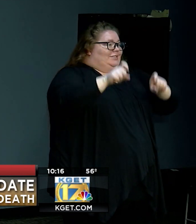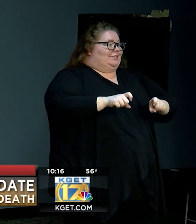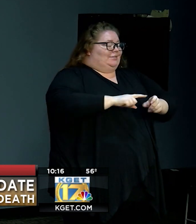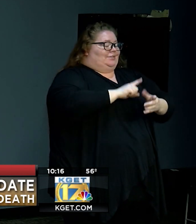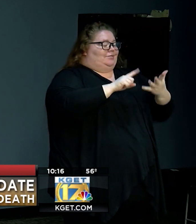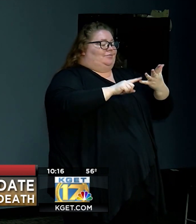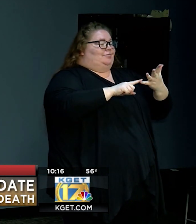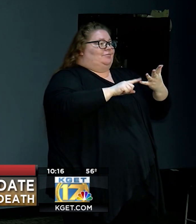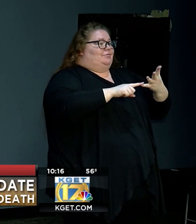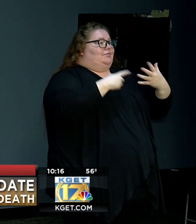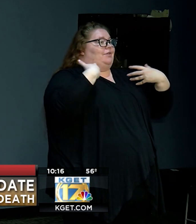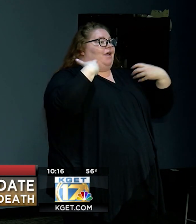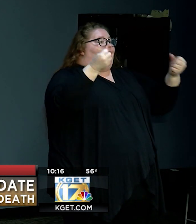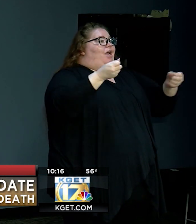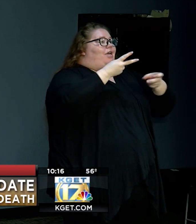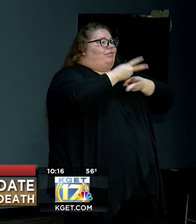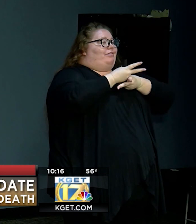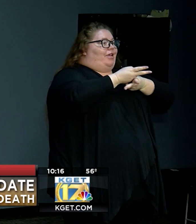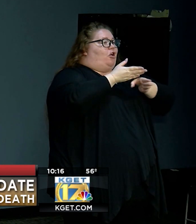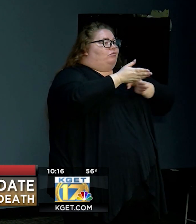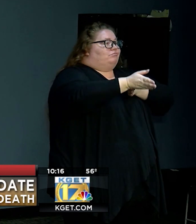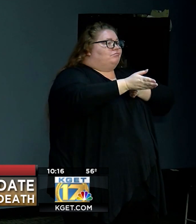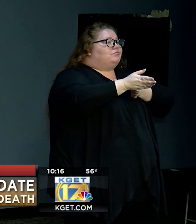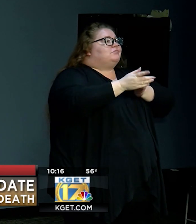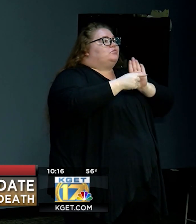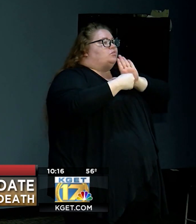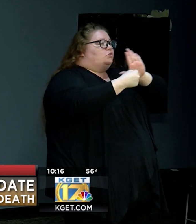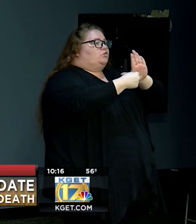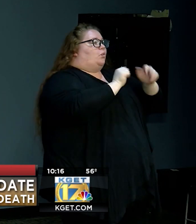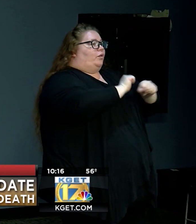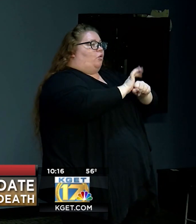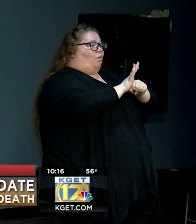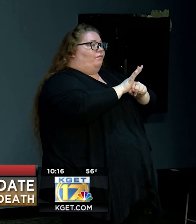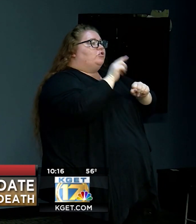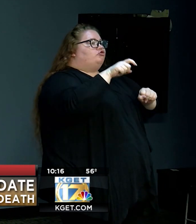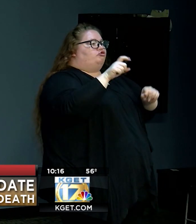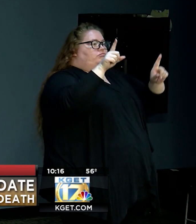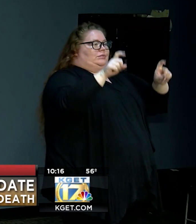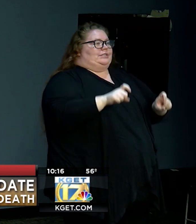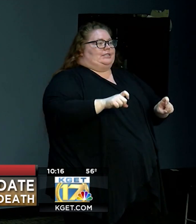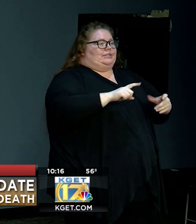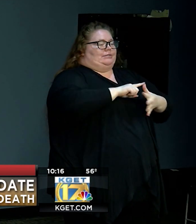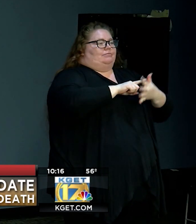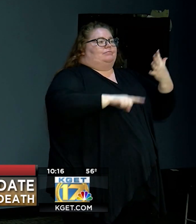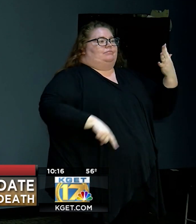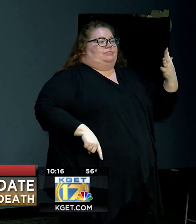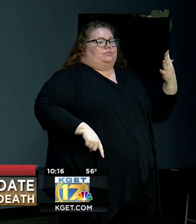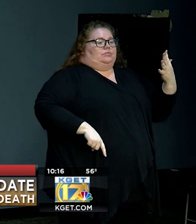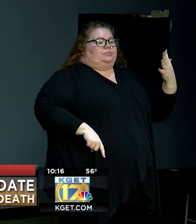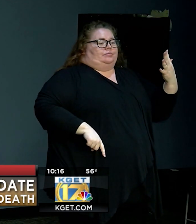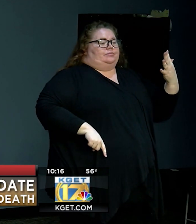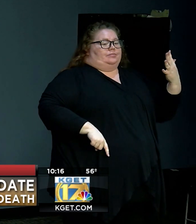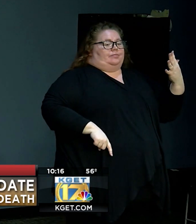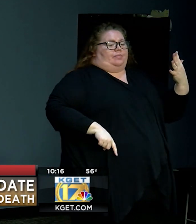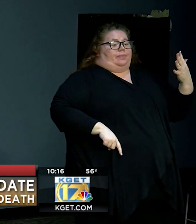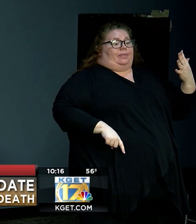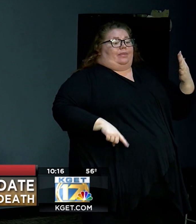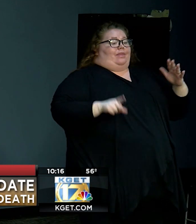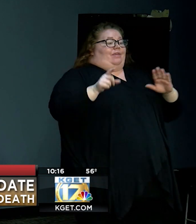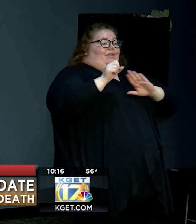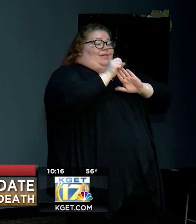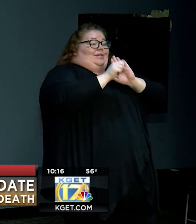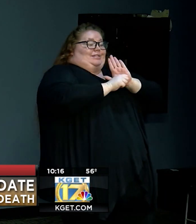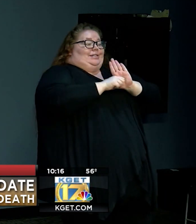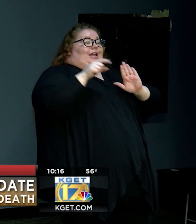finally, healthcare personnel with symptoms of COVID-19 should be tested. The state has been very clear to